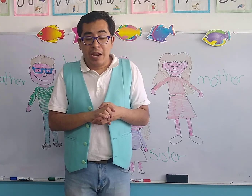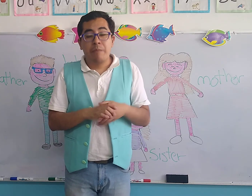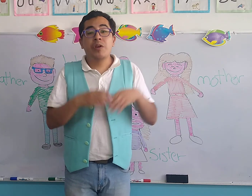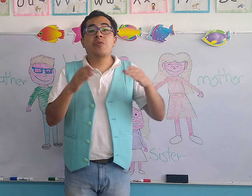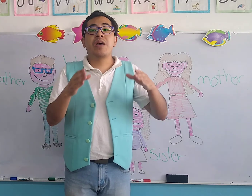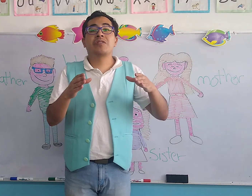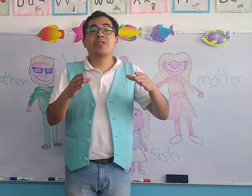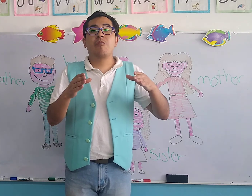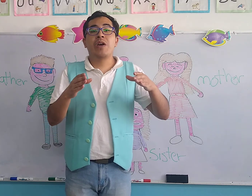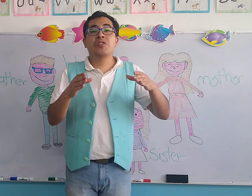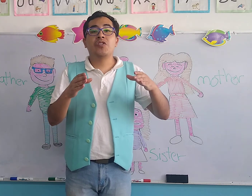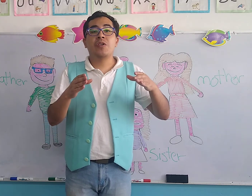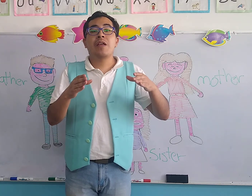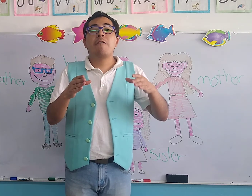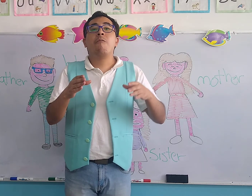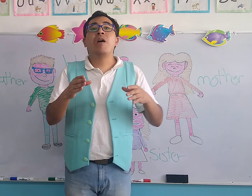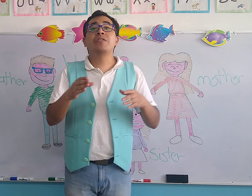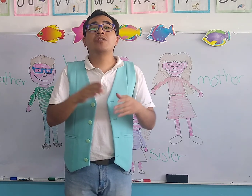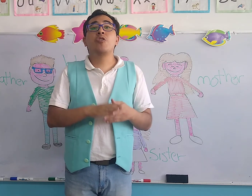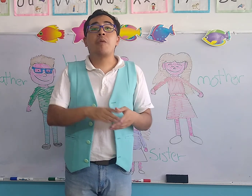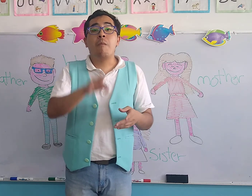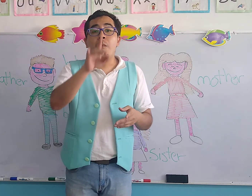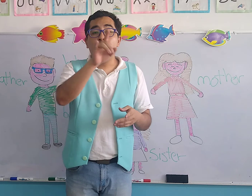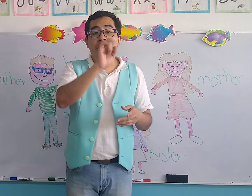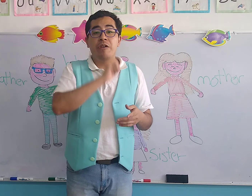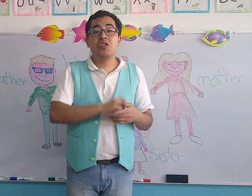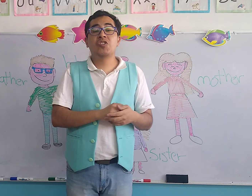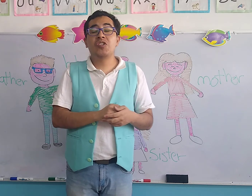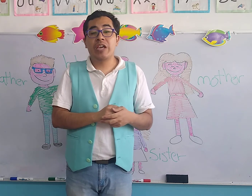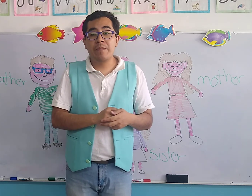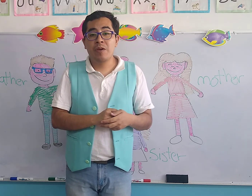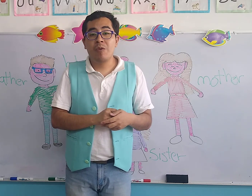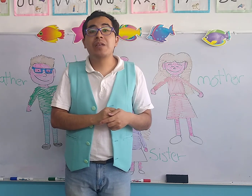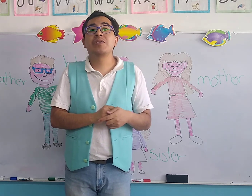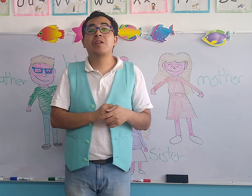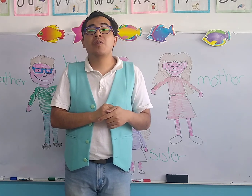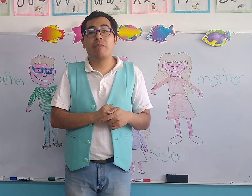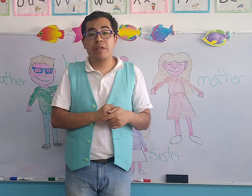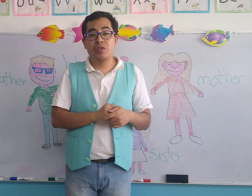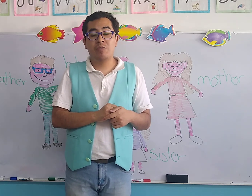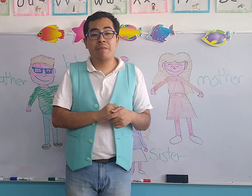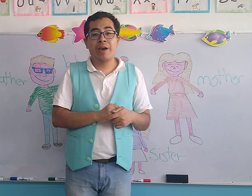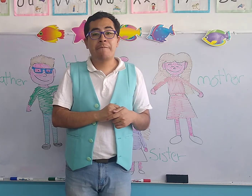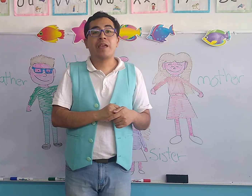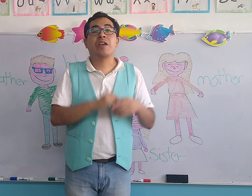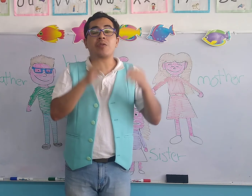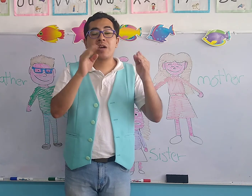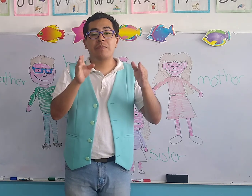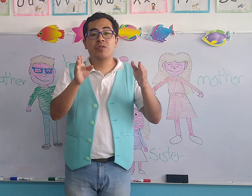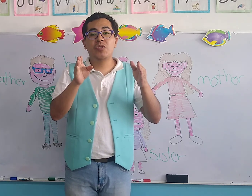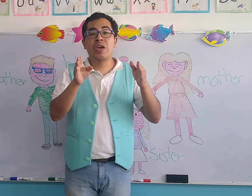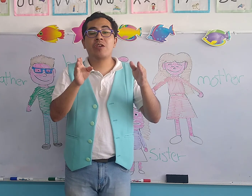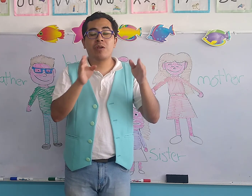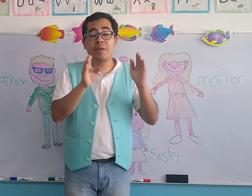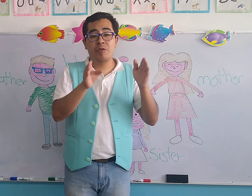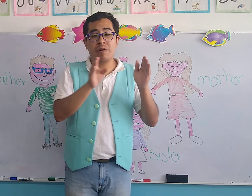I'm going to ask the question, what's your mother's name? ¿Cuál es el nombre de su mamá? And you have to